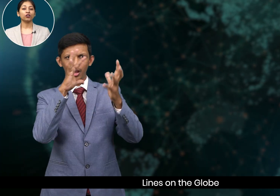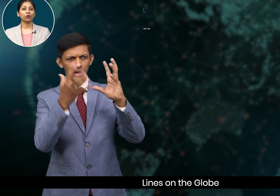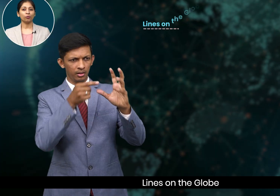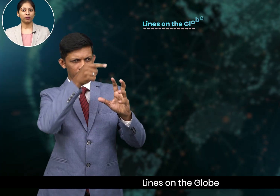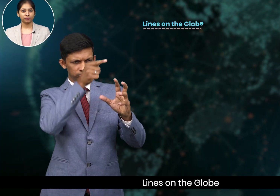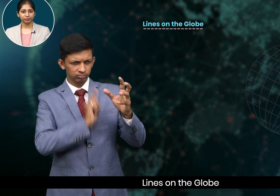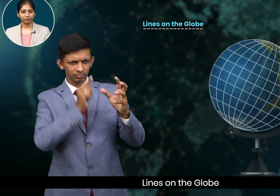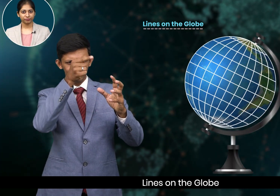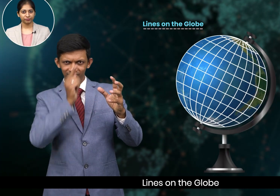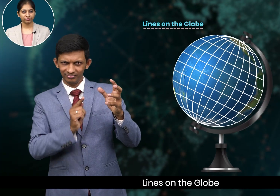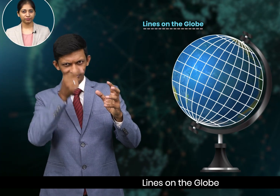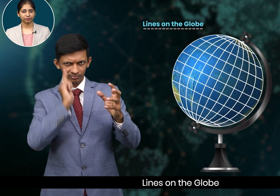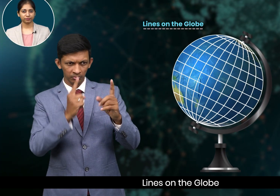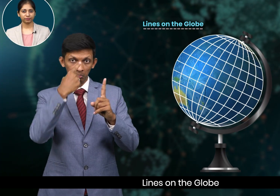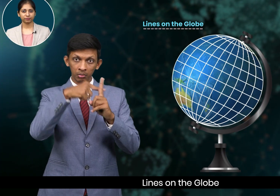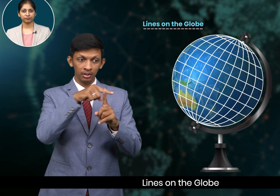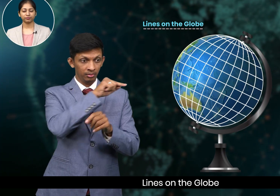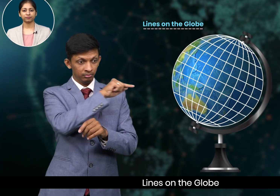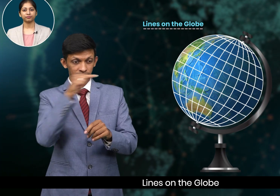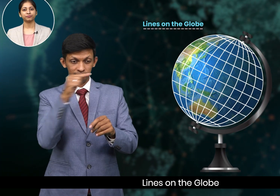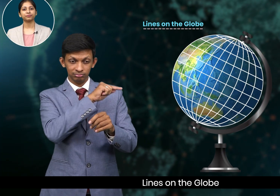Lines on the globe.